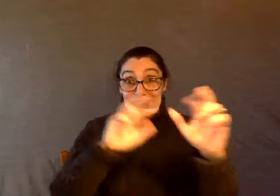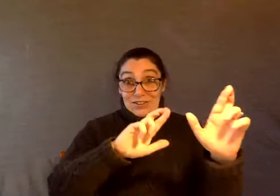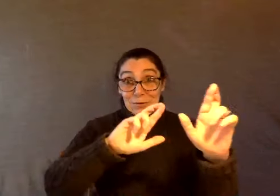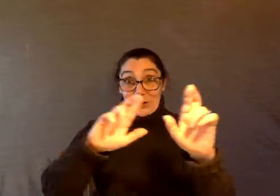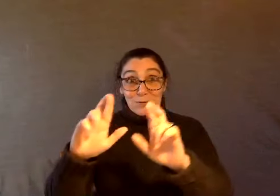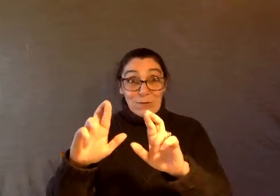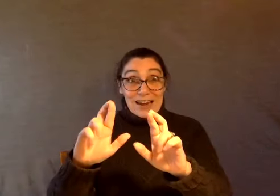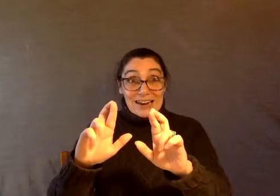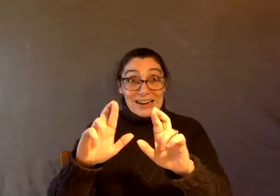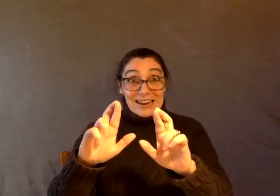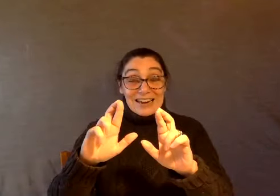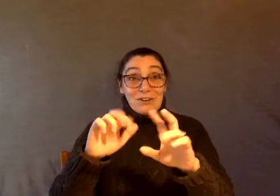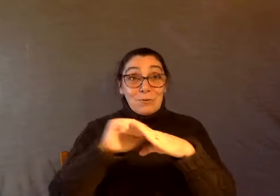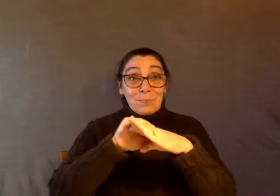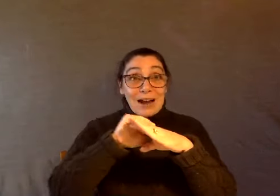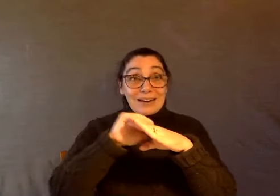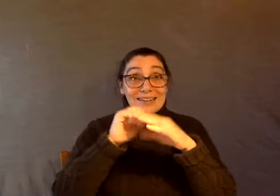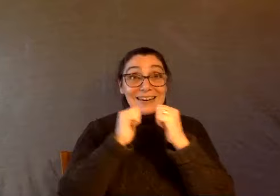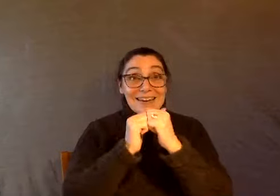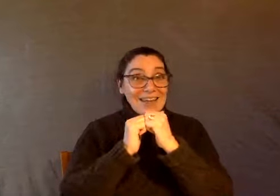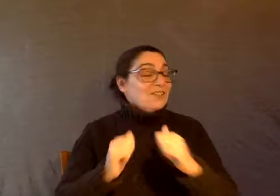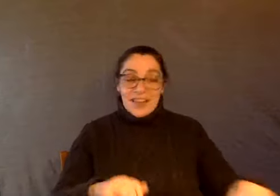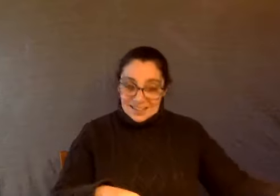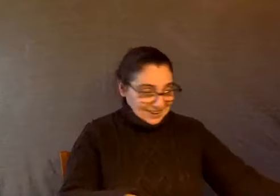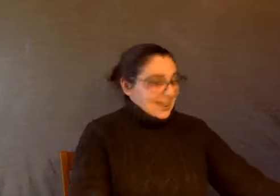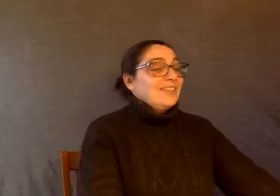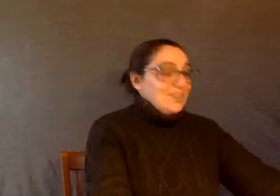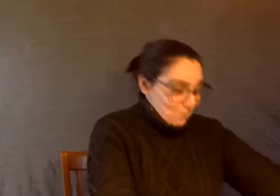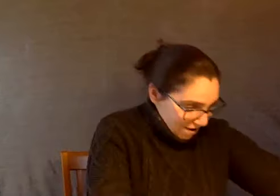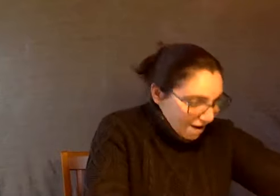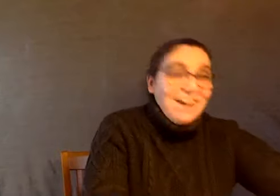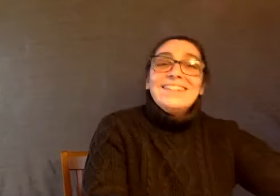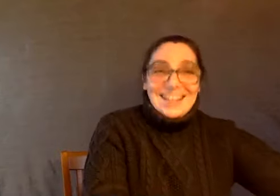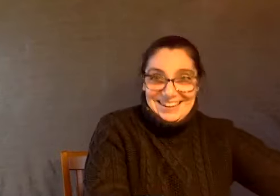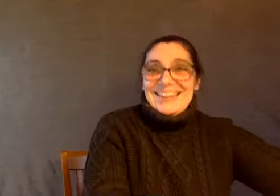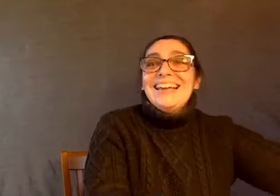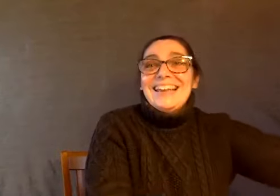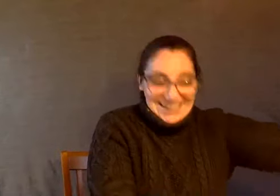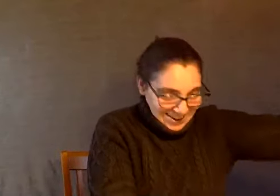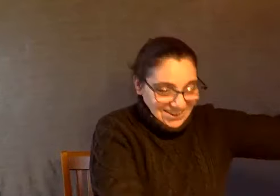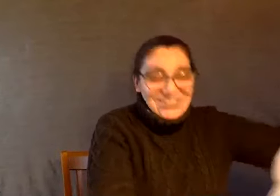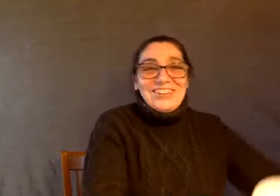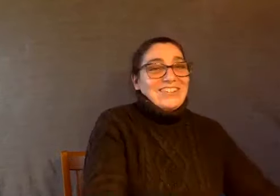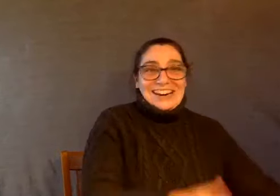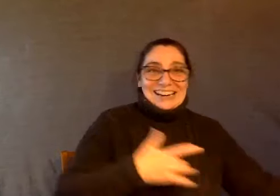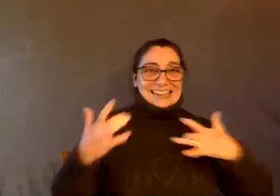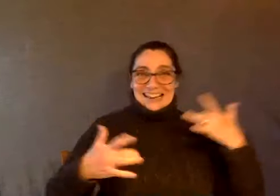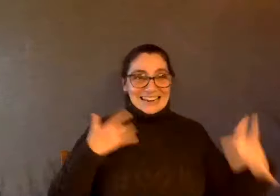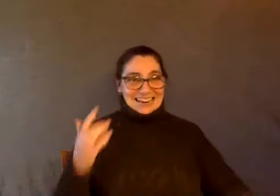So are you ready to practice it together, Sally? Yes, you are, Sally. You are so excited.